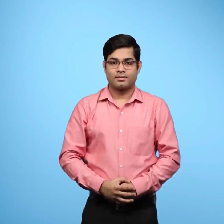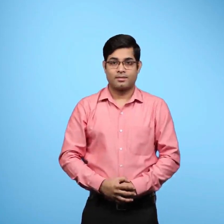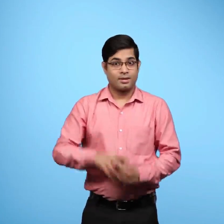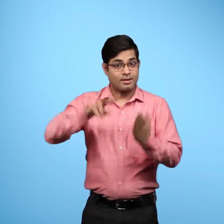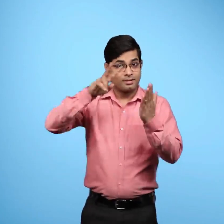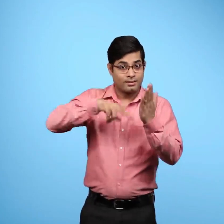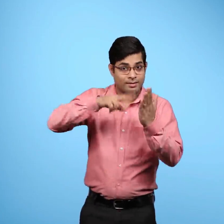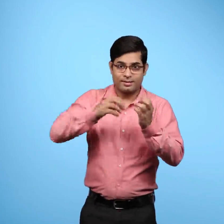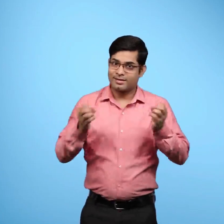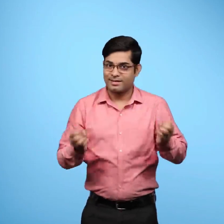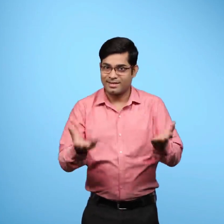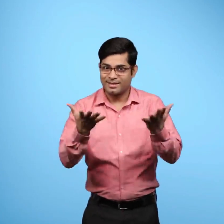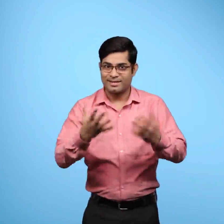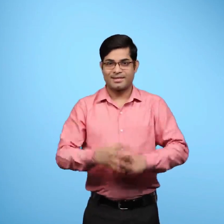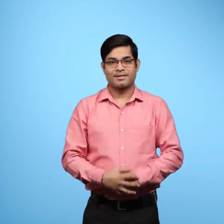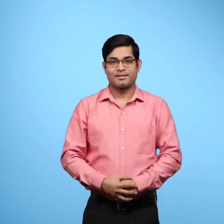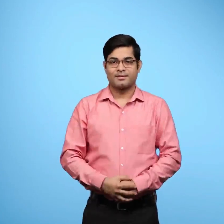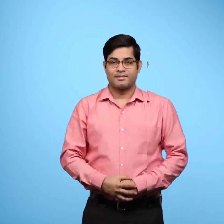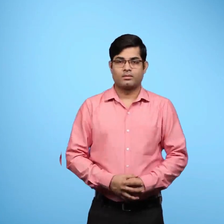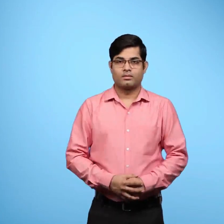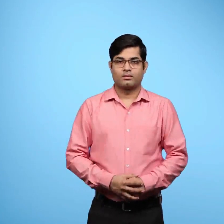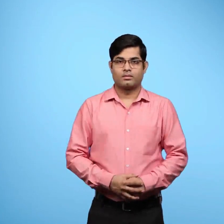Let's begin reading this page.